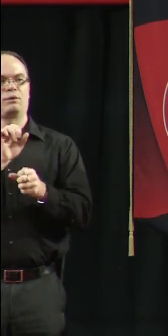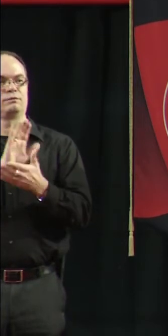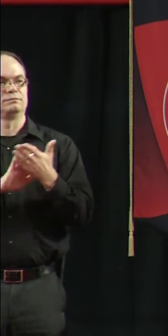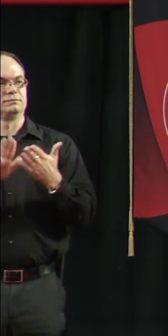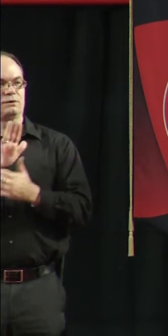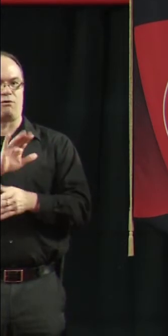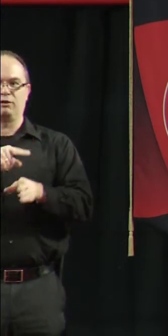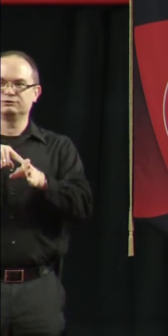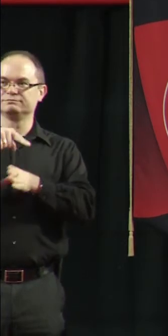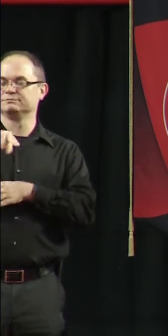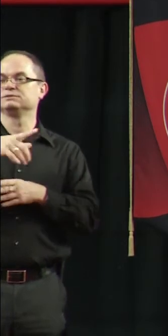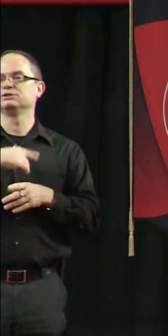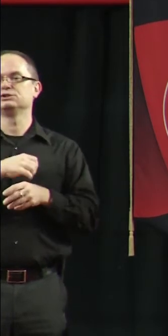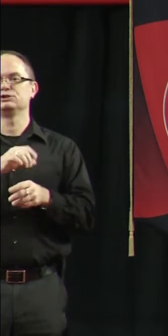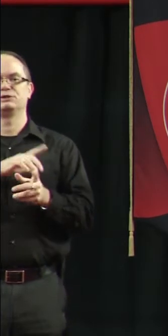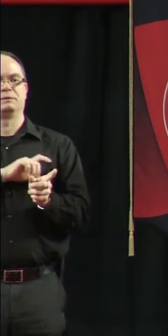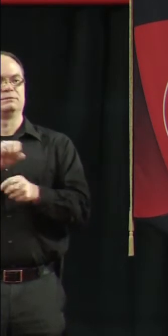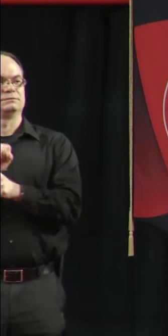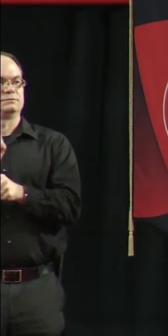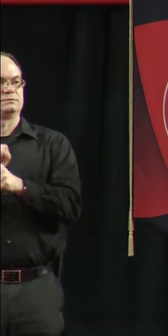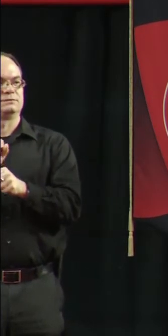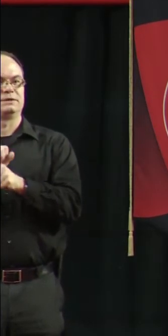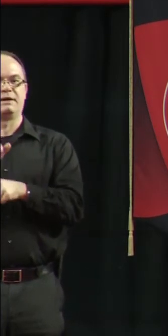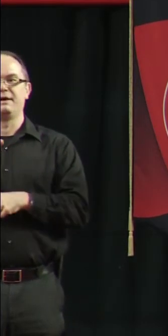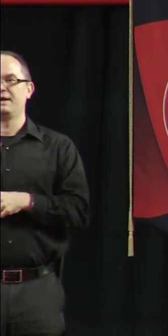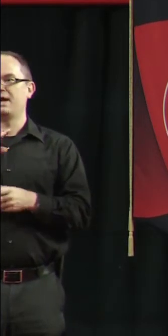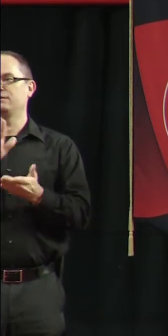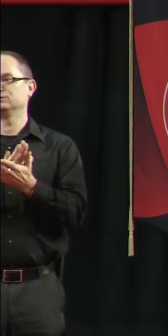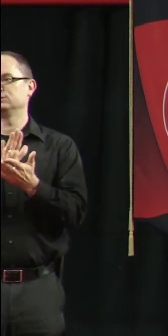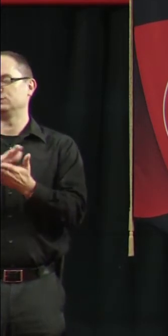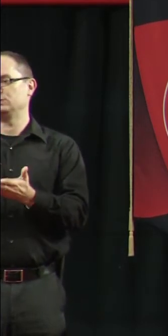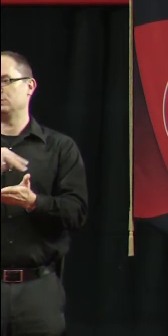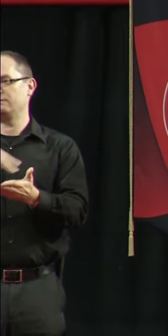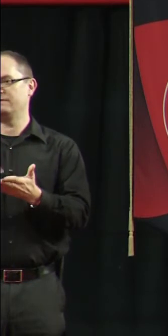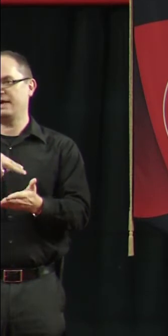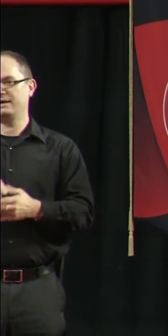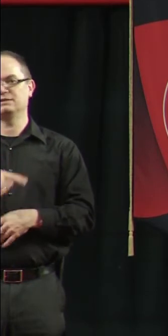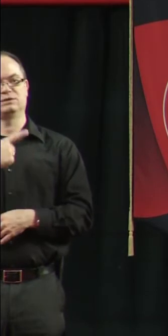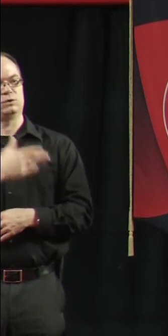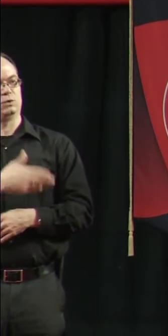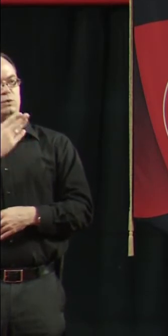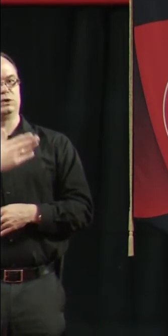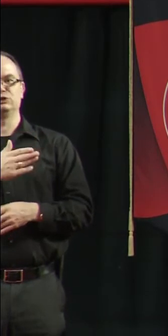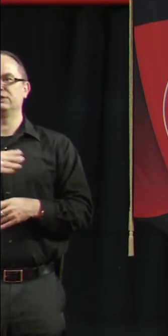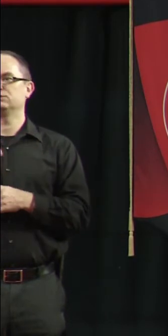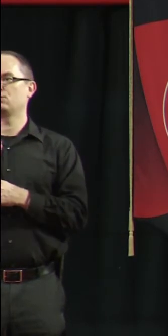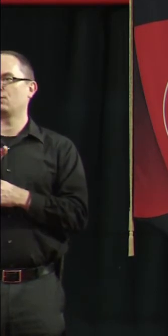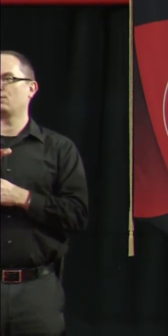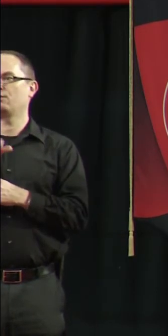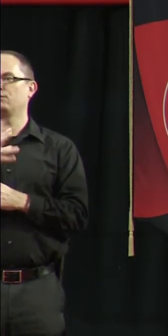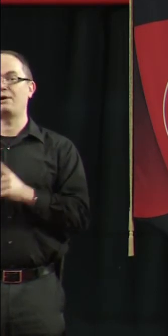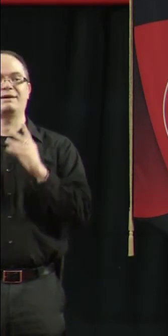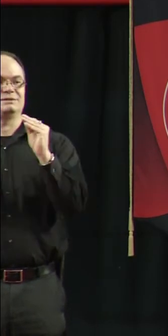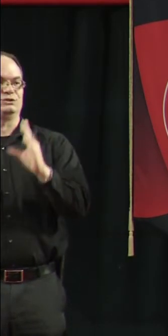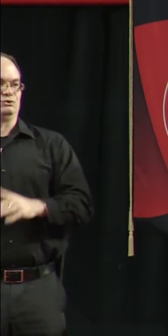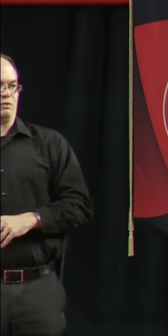she has been employed at Kelly Jardell's School of Dance, where she is a choreographer and a